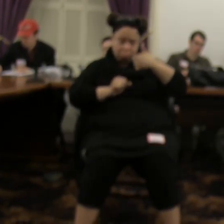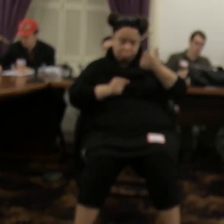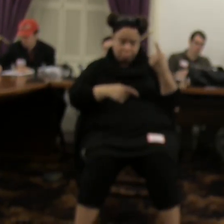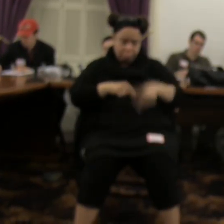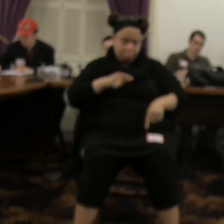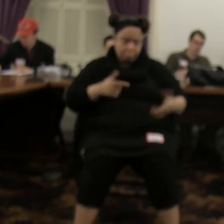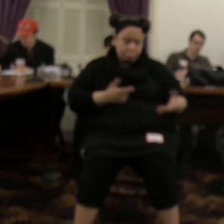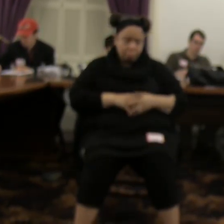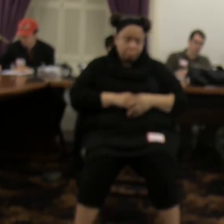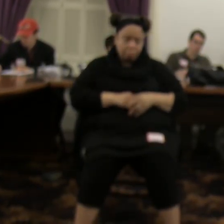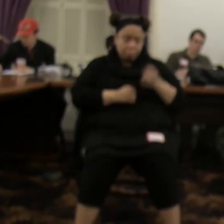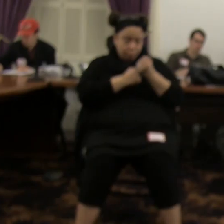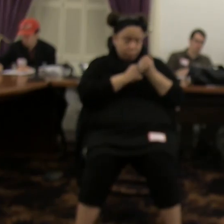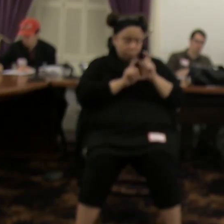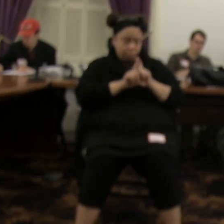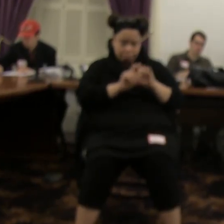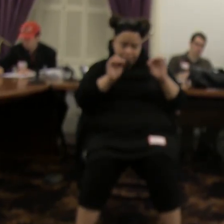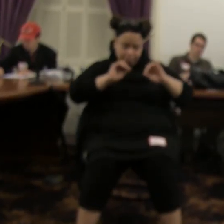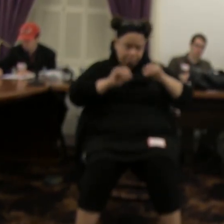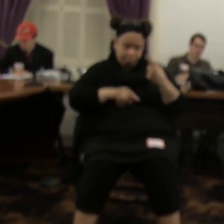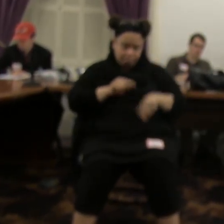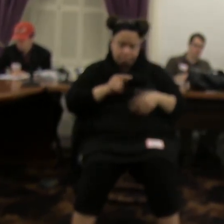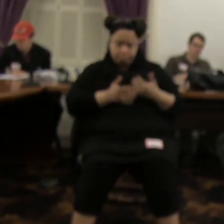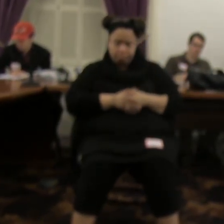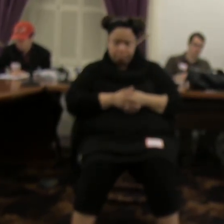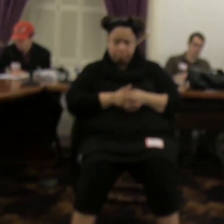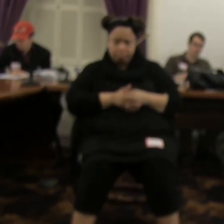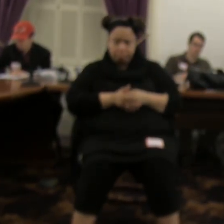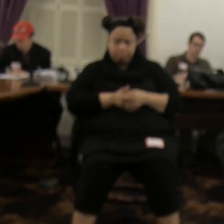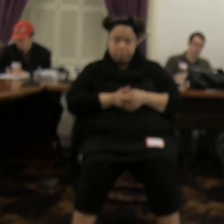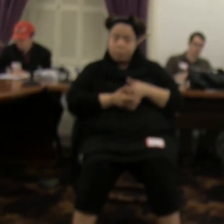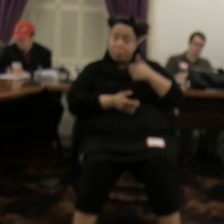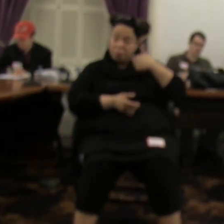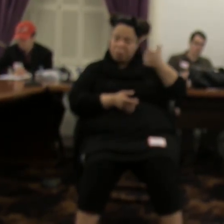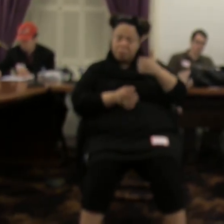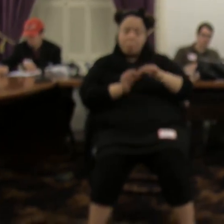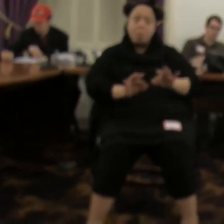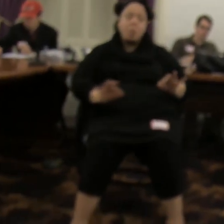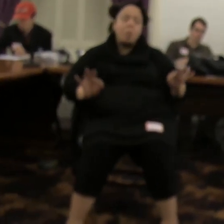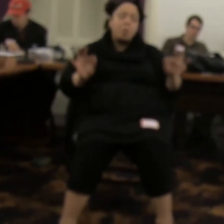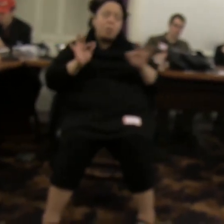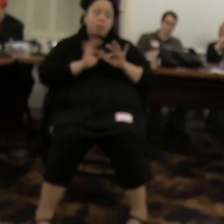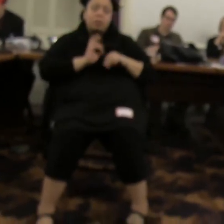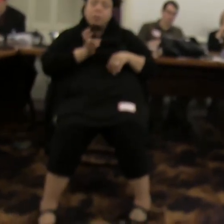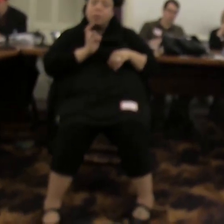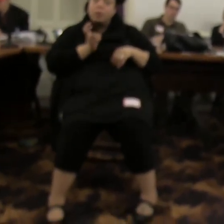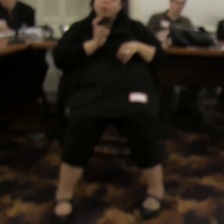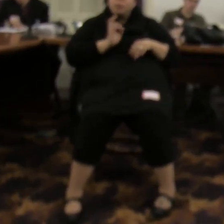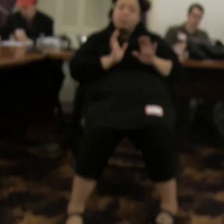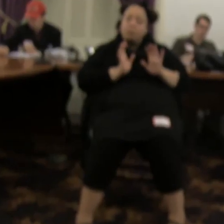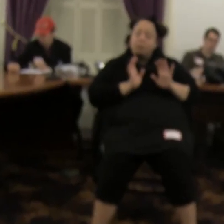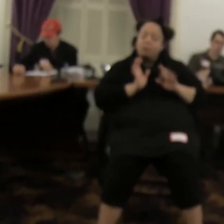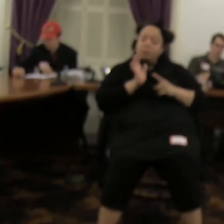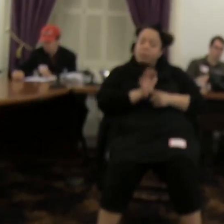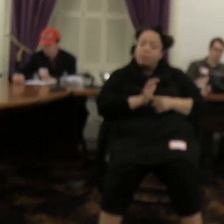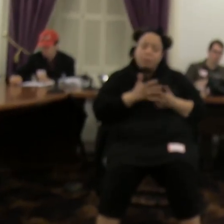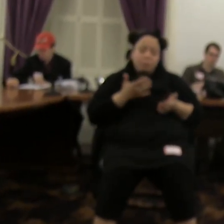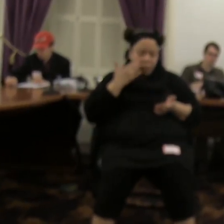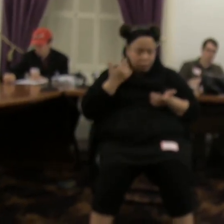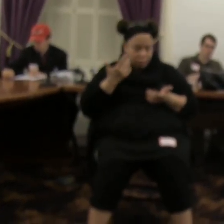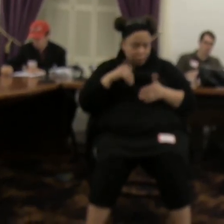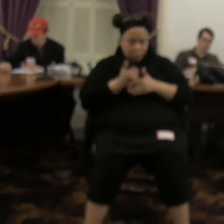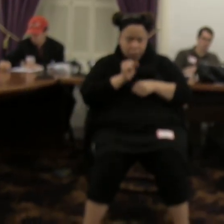SSI. Uh-huh. And without SSI, I wouldn't have the support that I need to get to an adult market. So you get